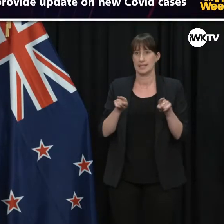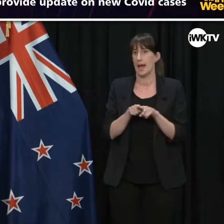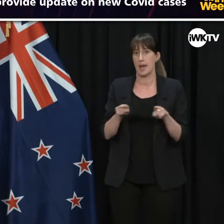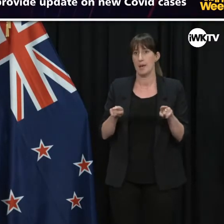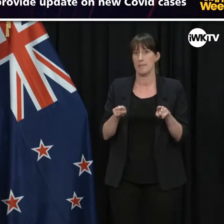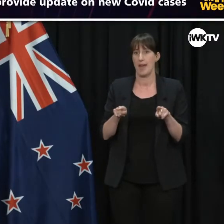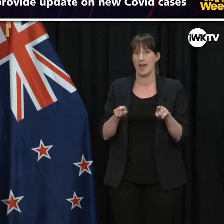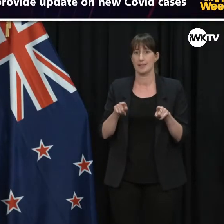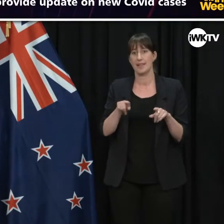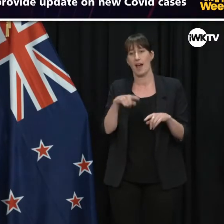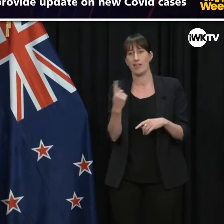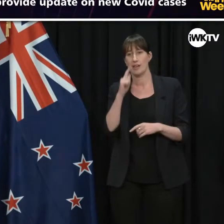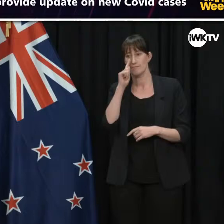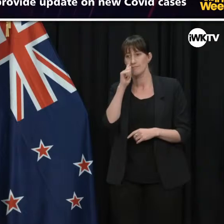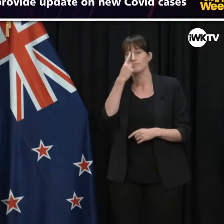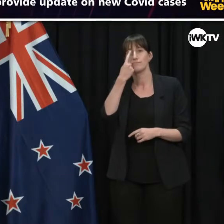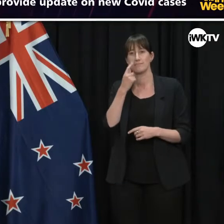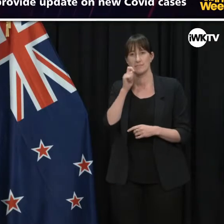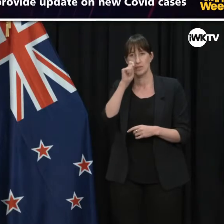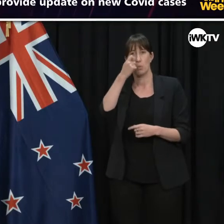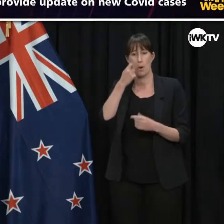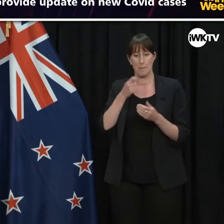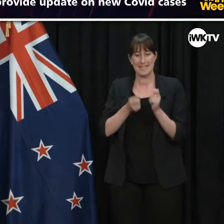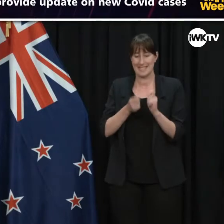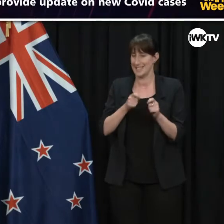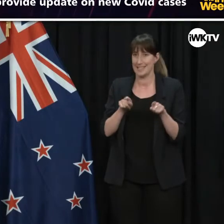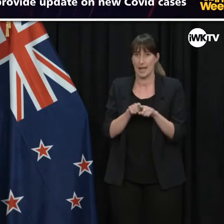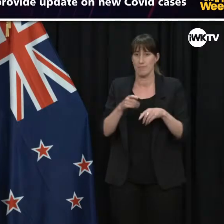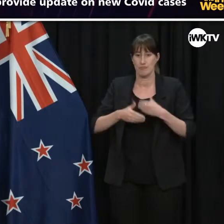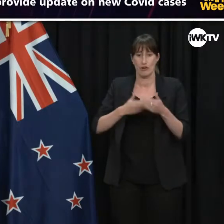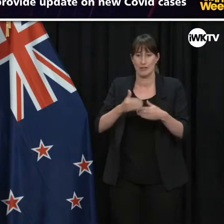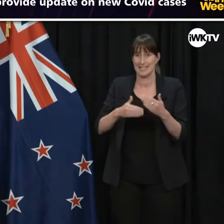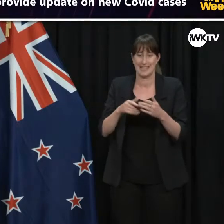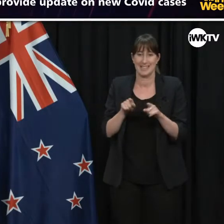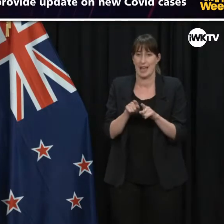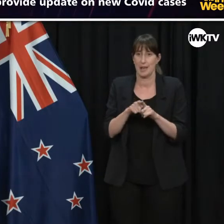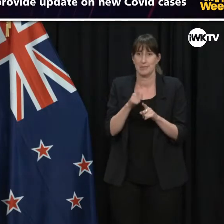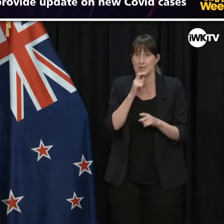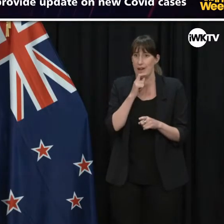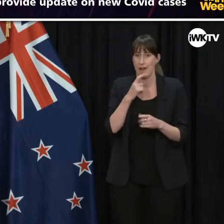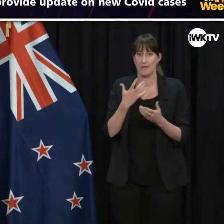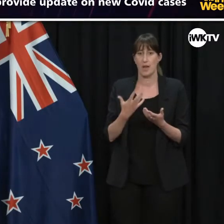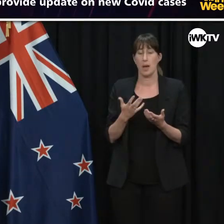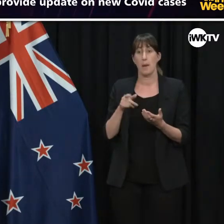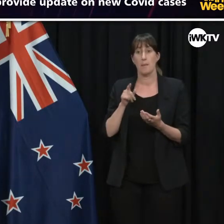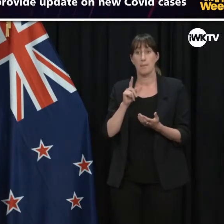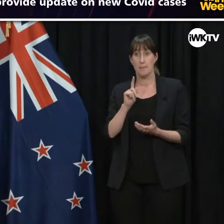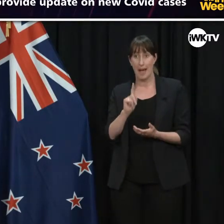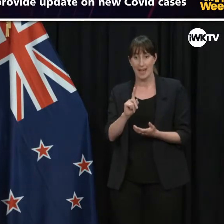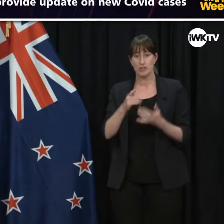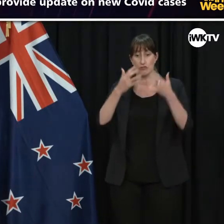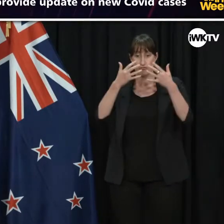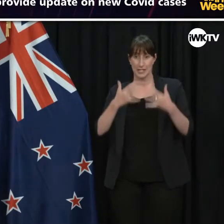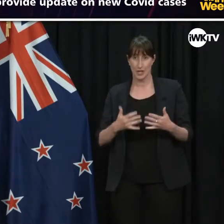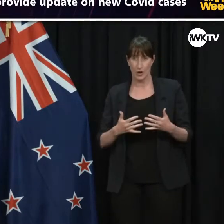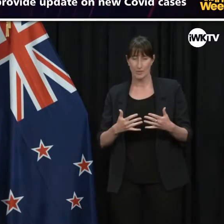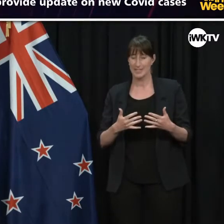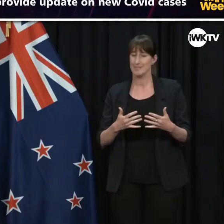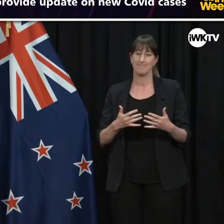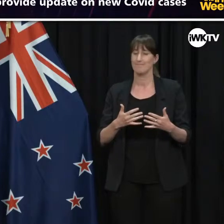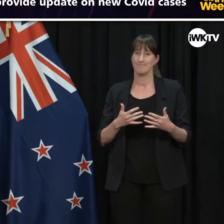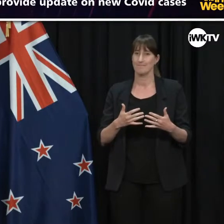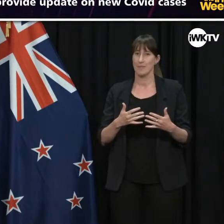tests, but the overall confidence in each individual test result is lower than with PCR. PCR is still around the